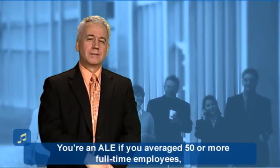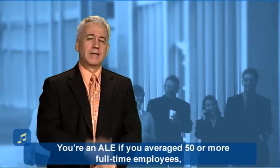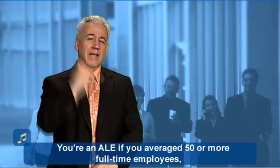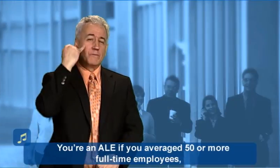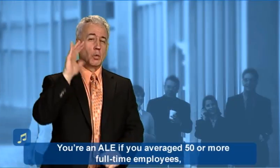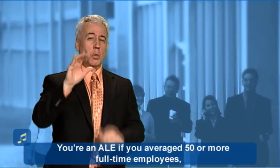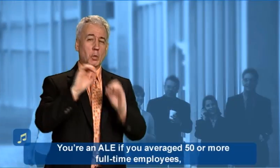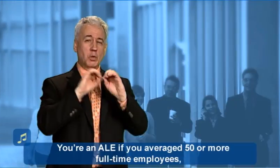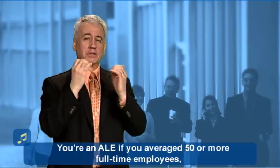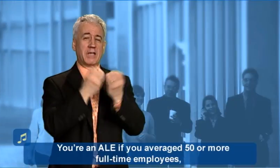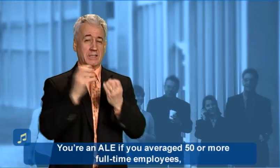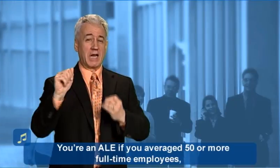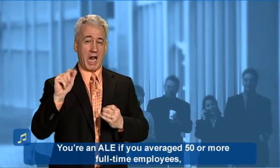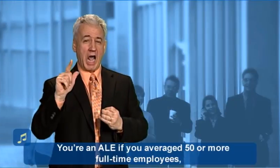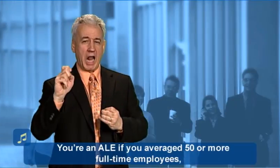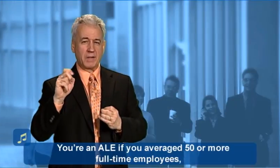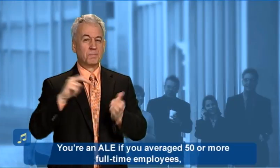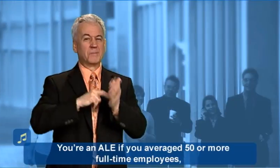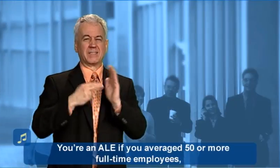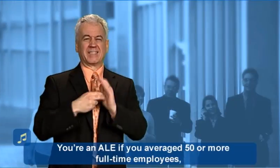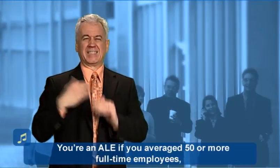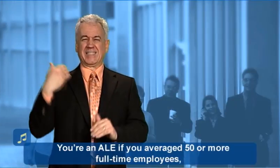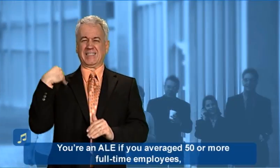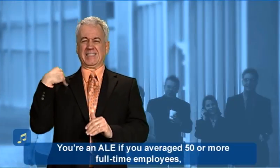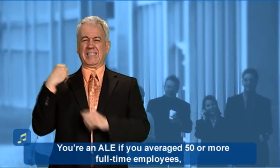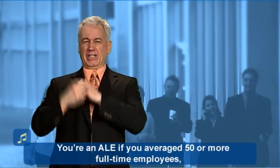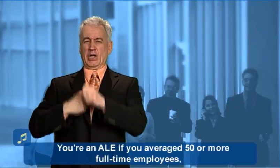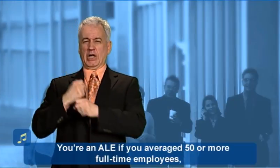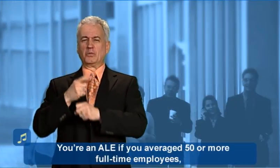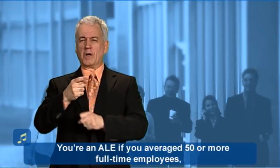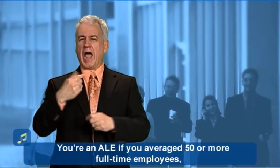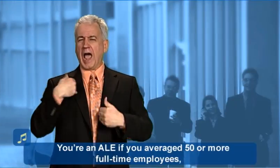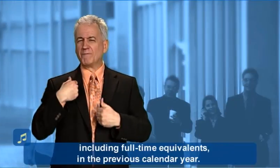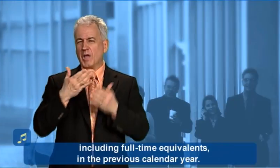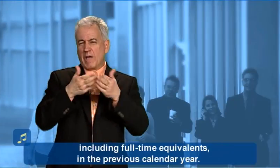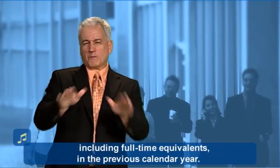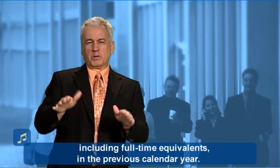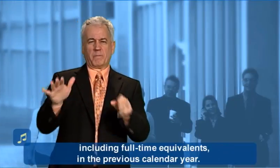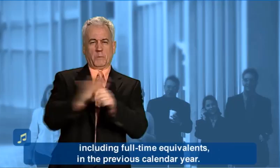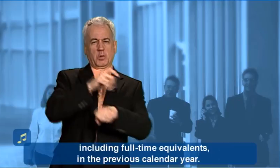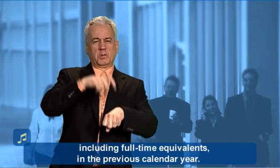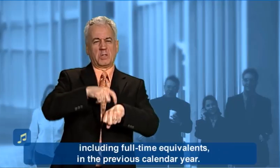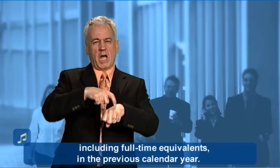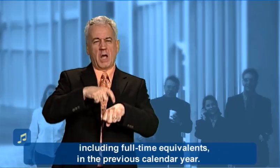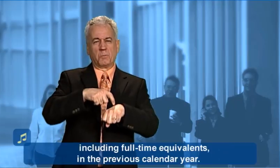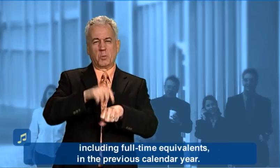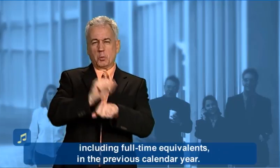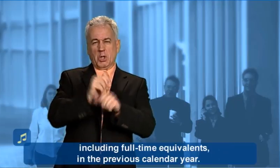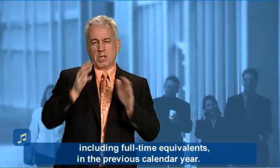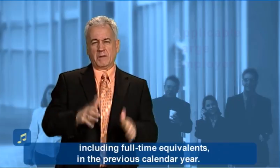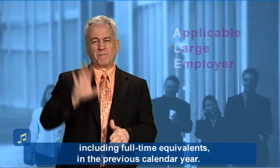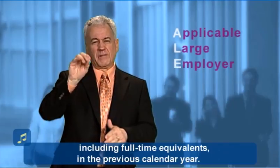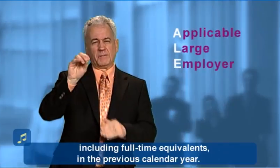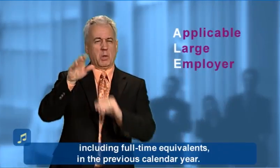You're an ALE if you averaged 50 or more full-time employees, including full-time equivalents, in the previous calendar